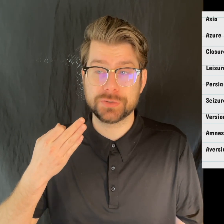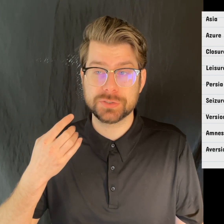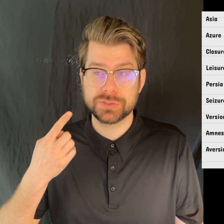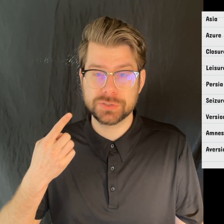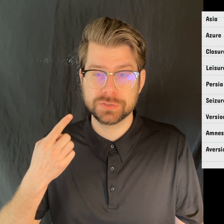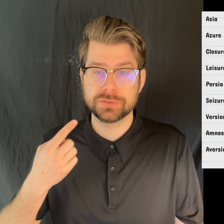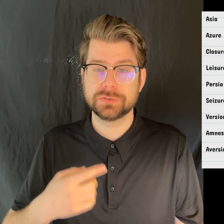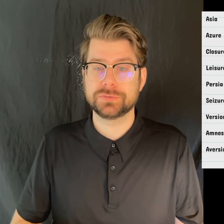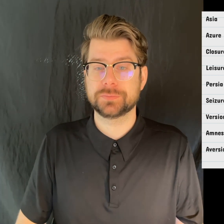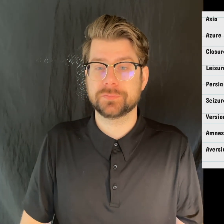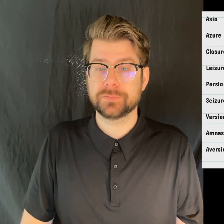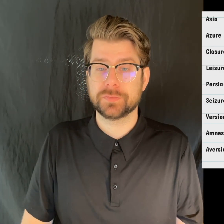concierge,